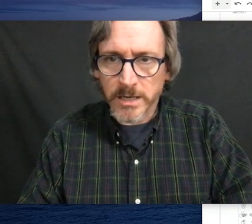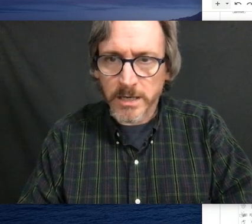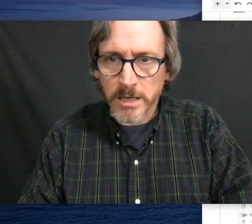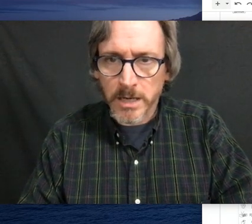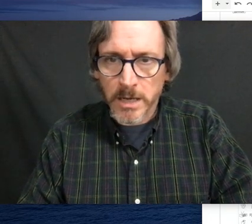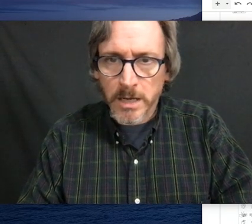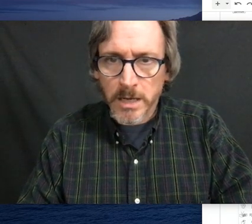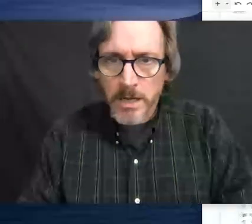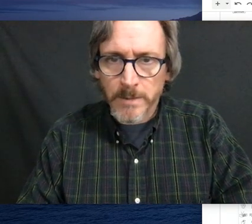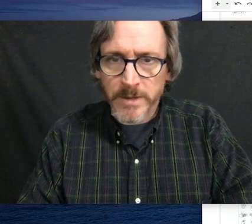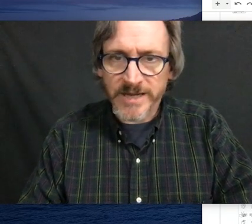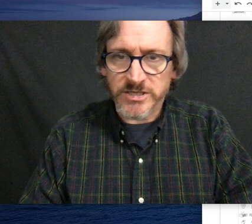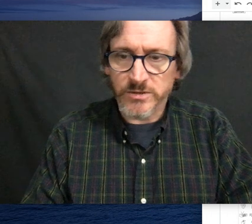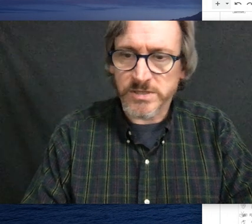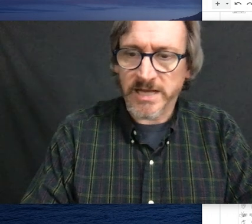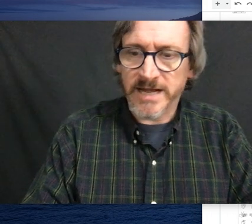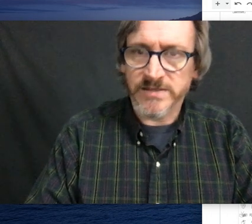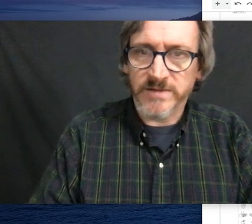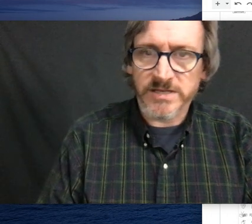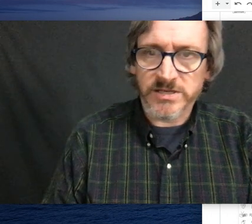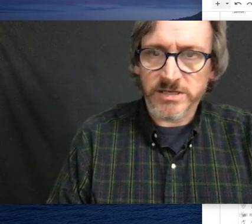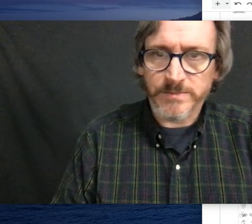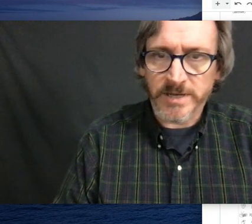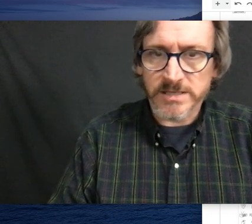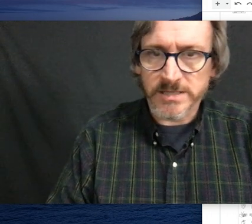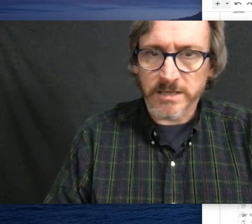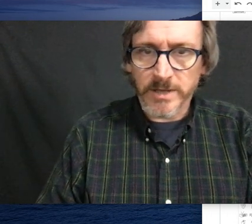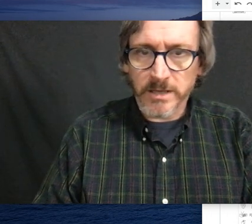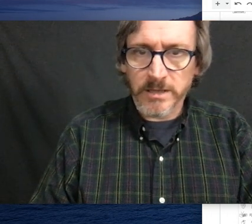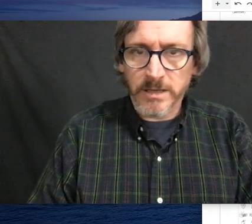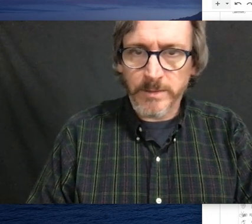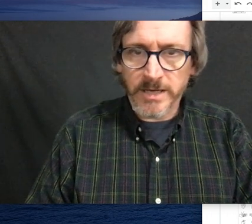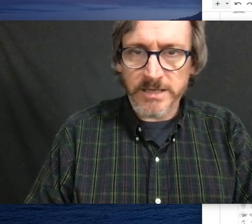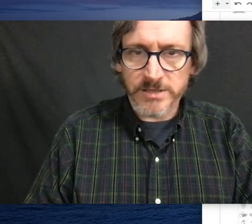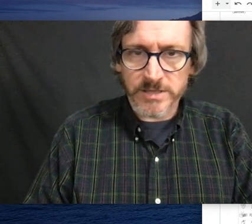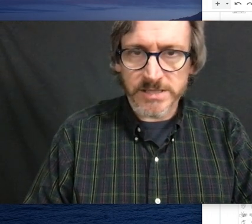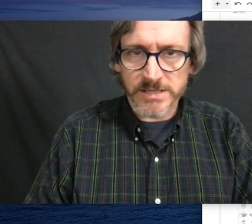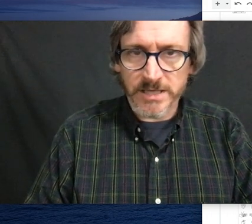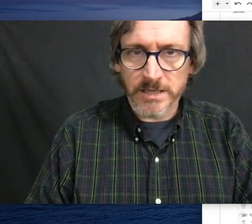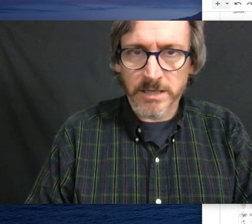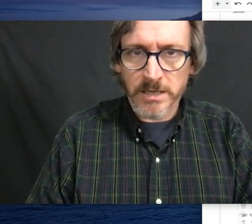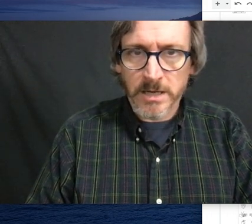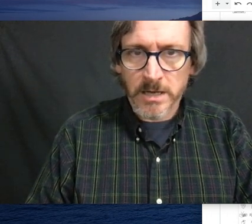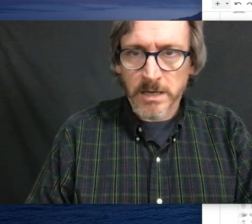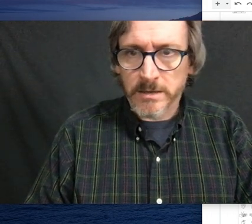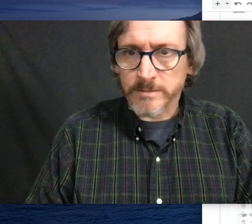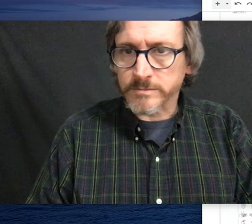Sorry. I'm going to make 2 slides of this just because it'll be a little bit easier to see.